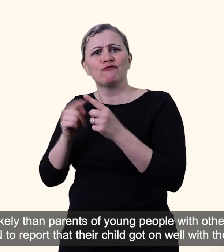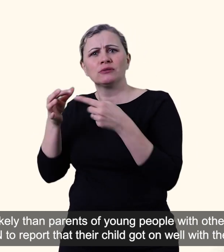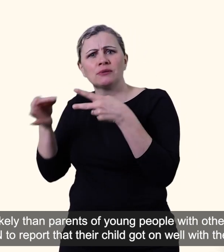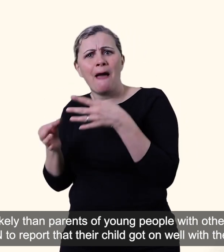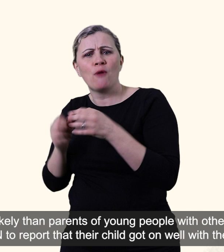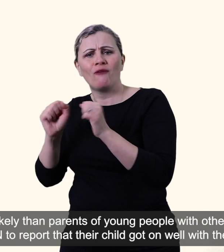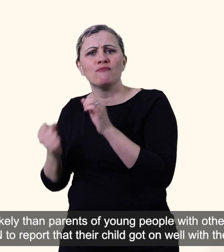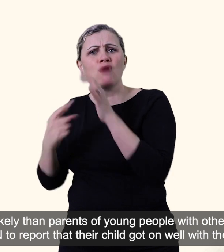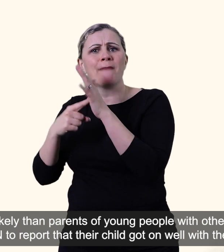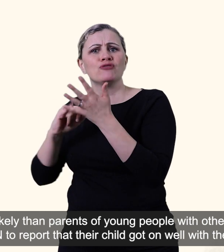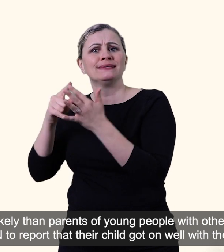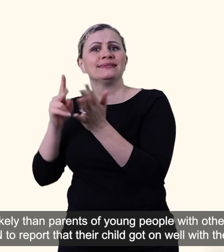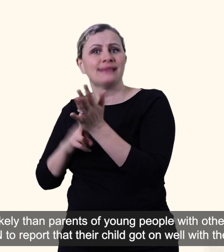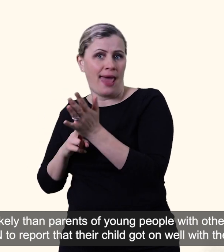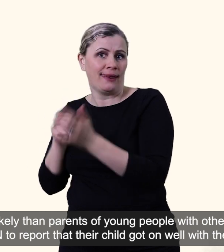peers.